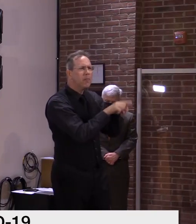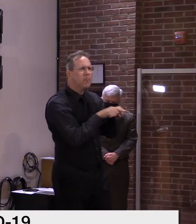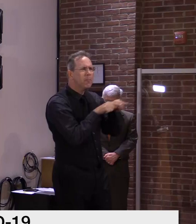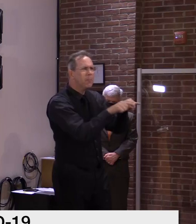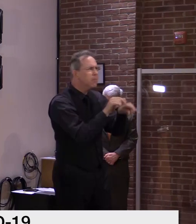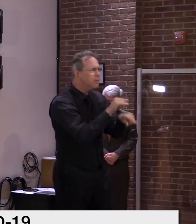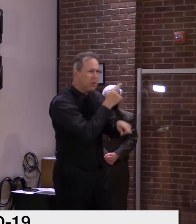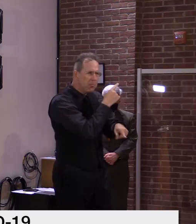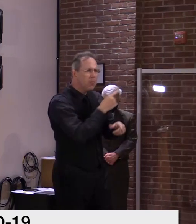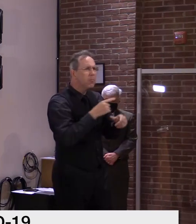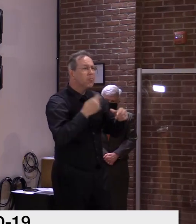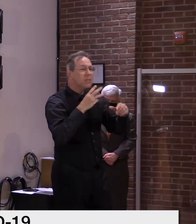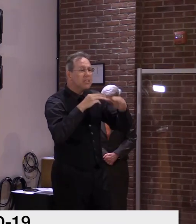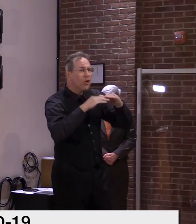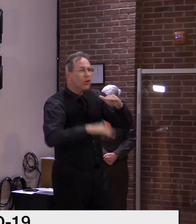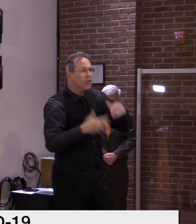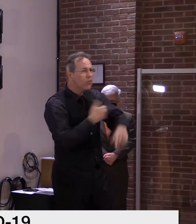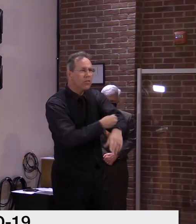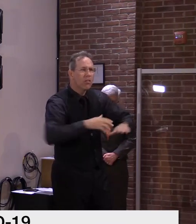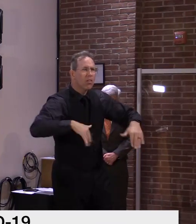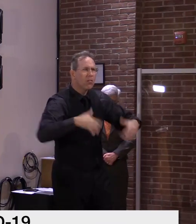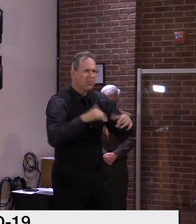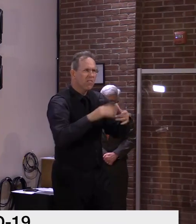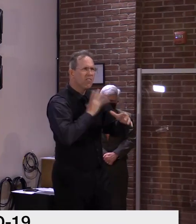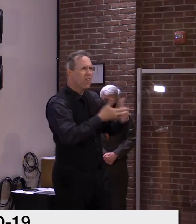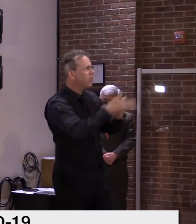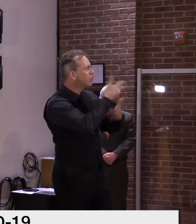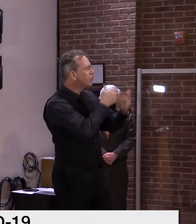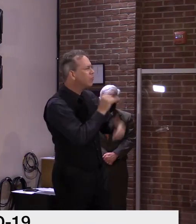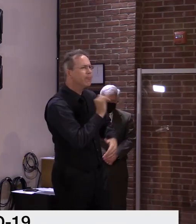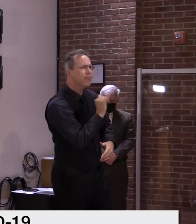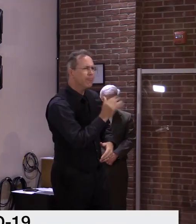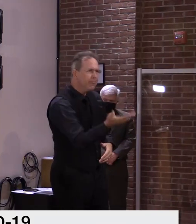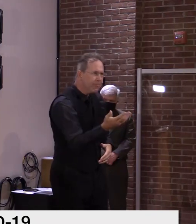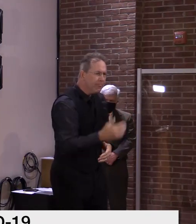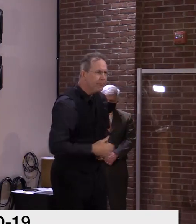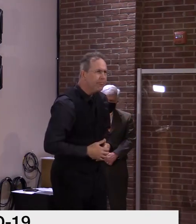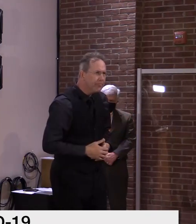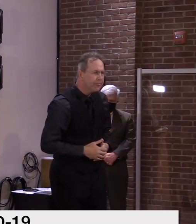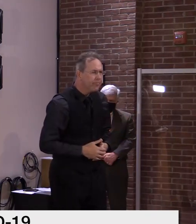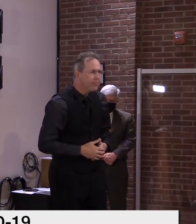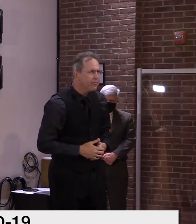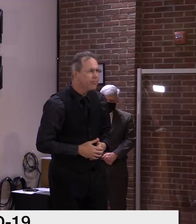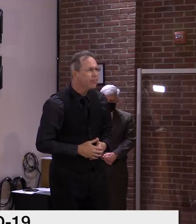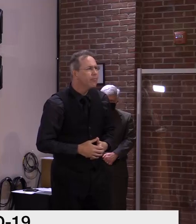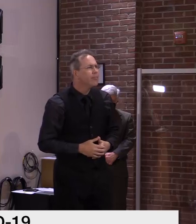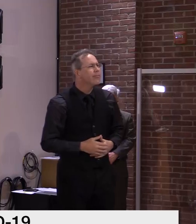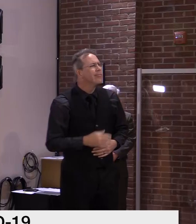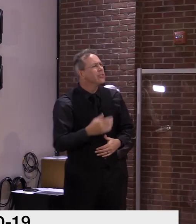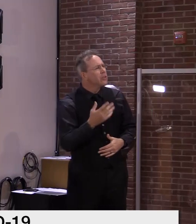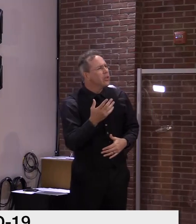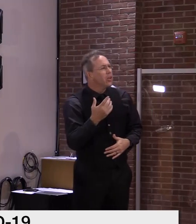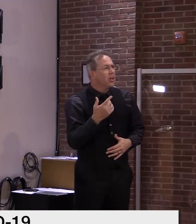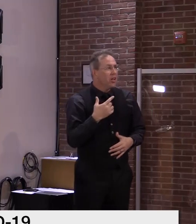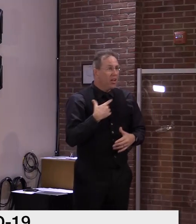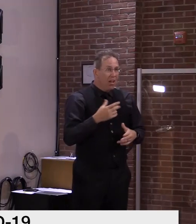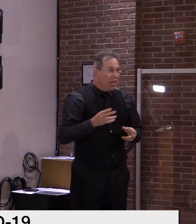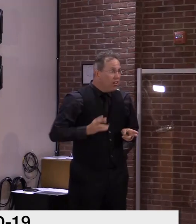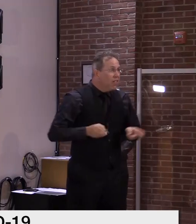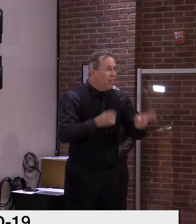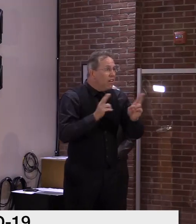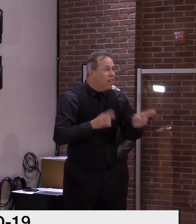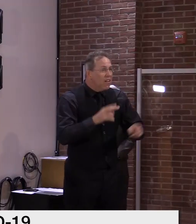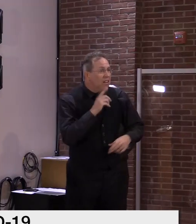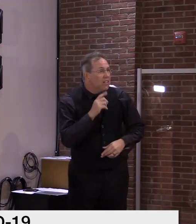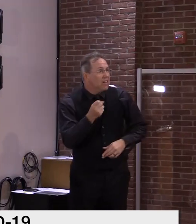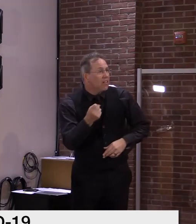So the strategy of rushing to a vaccine for everybody under 12 and